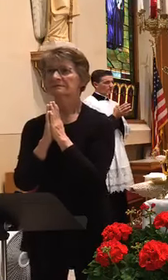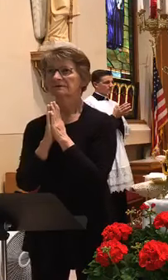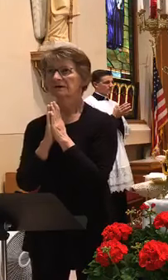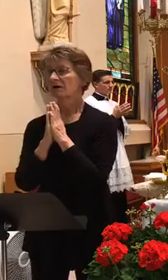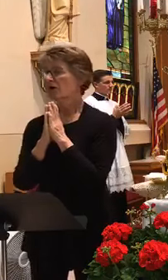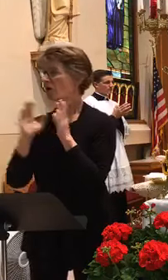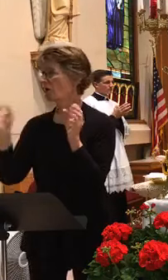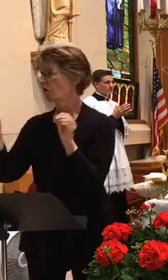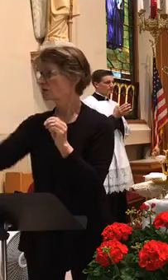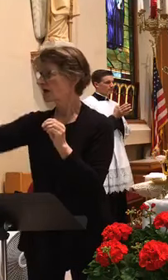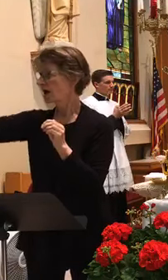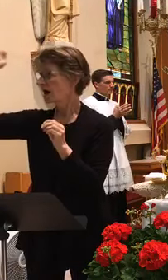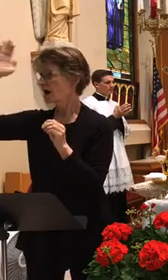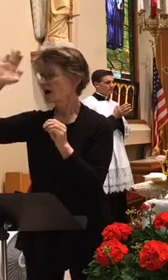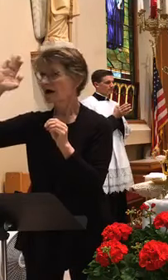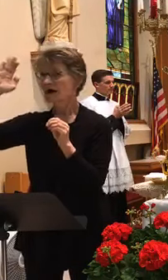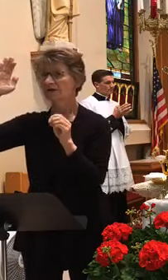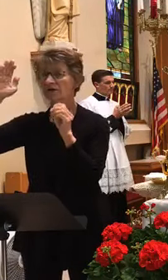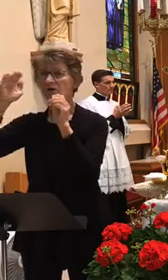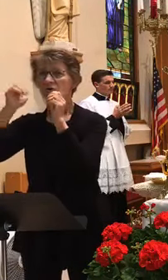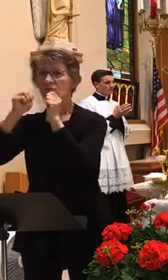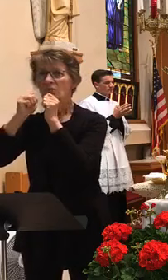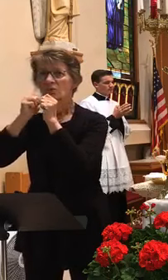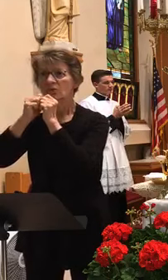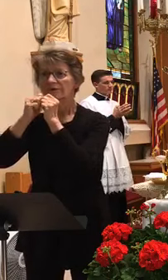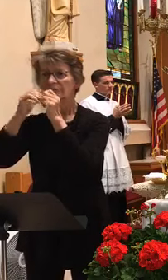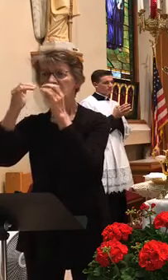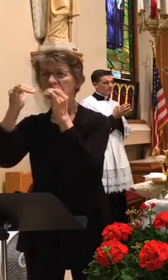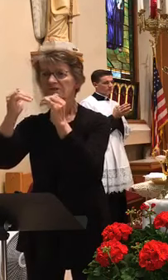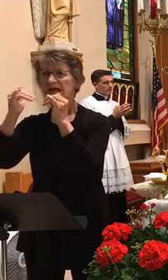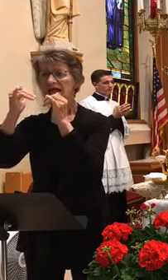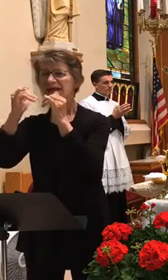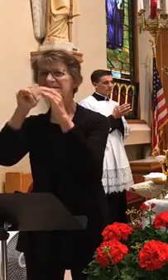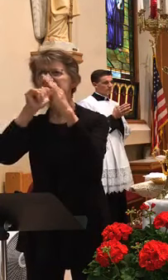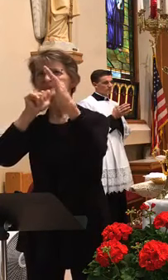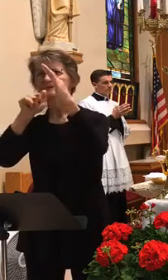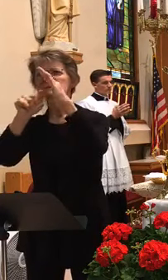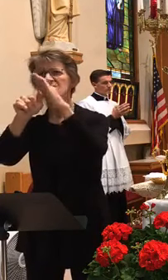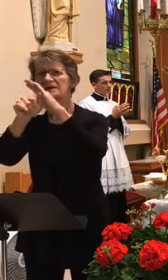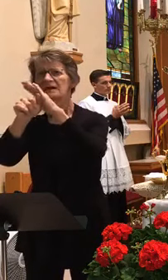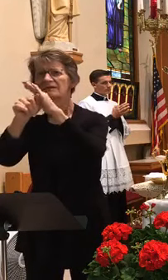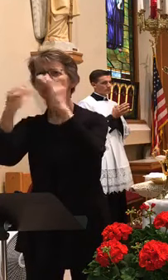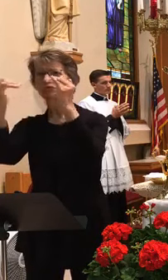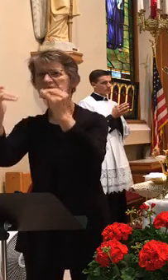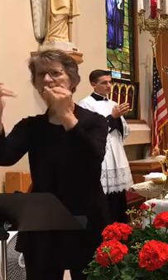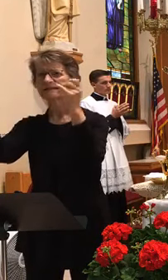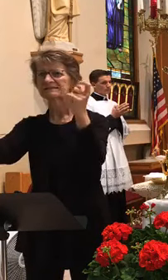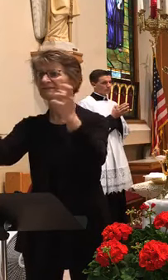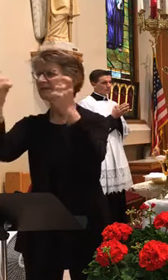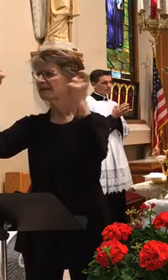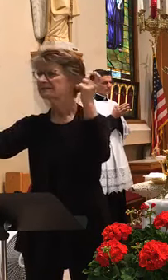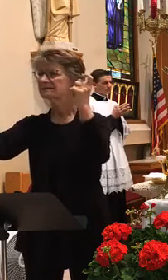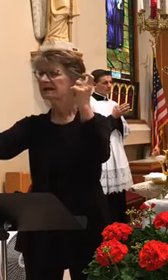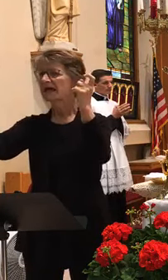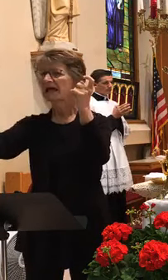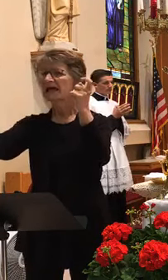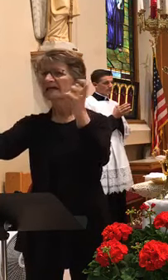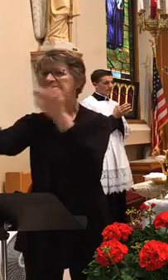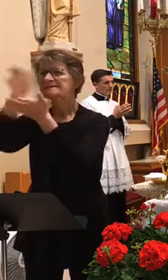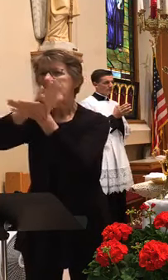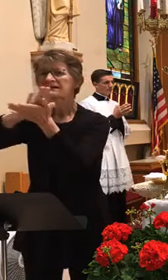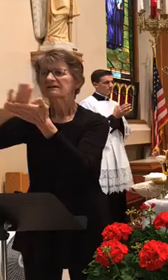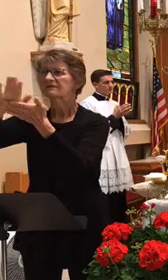O God, who by the mystery of today's great feast sanctify your whole church in